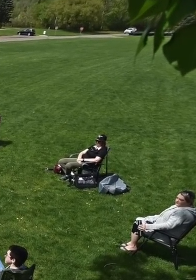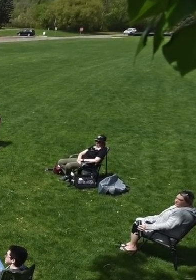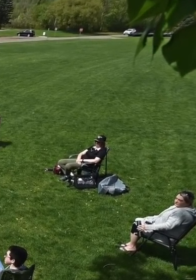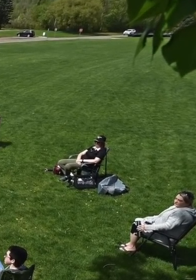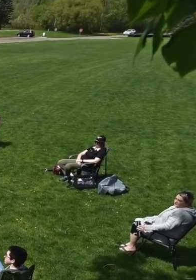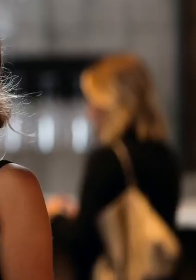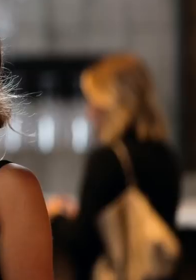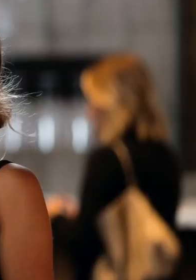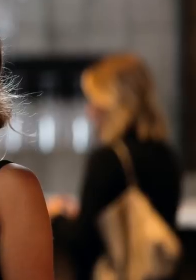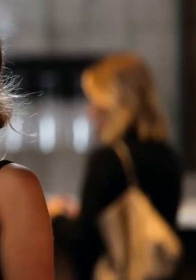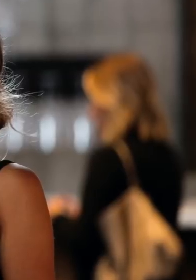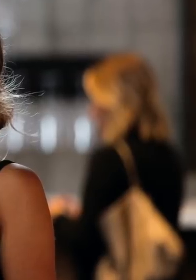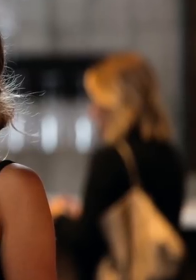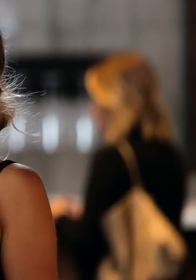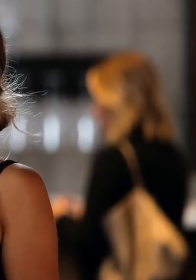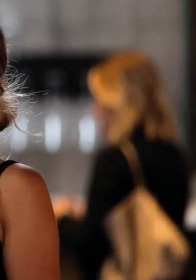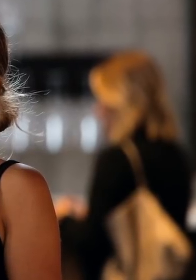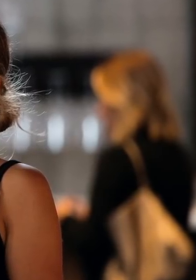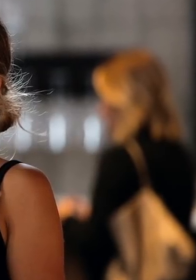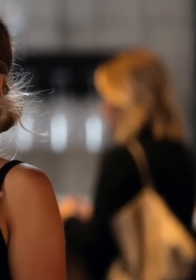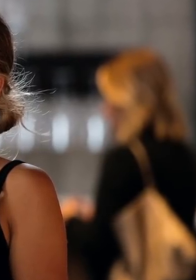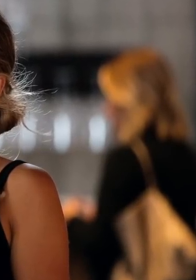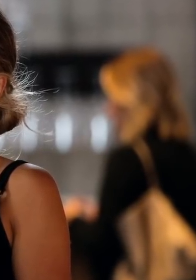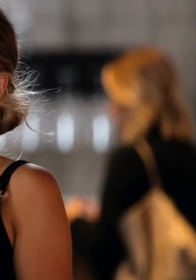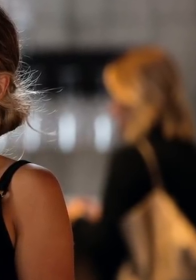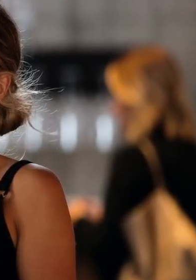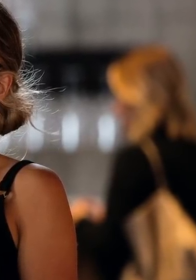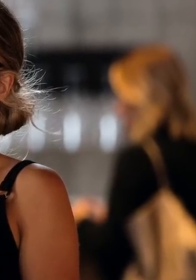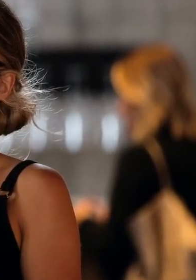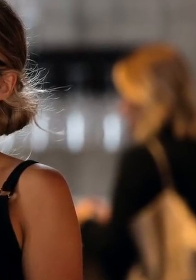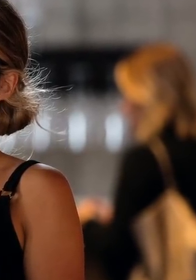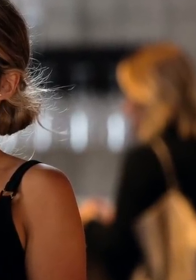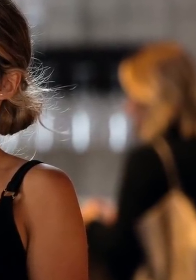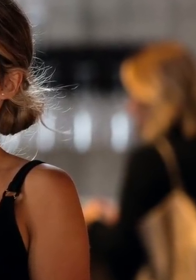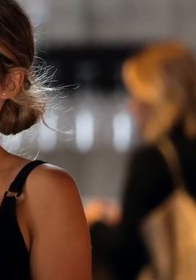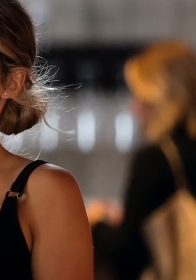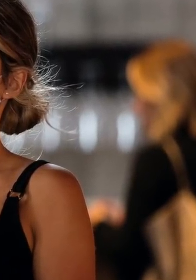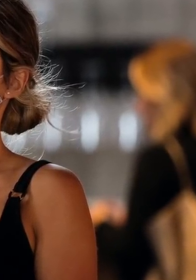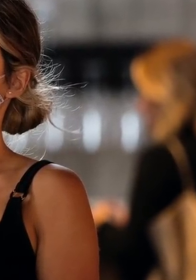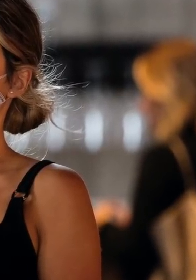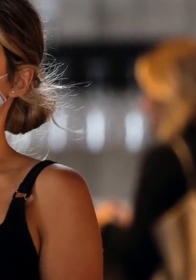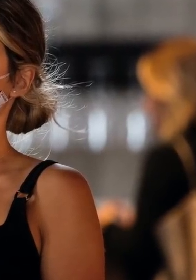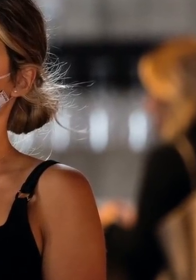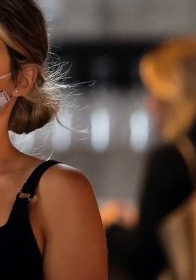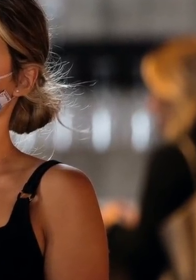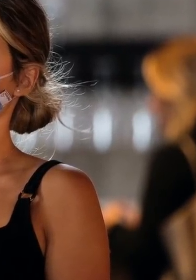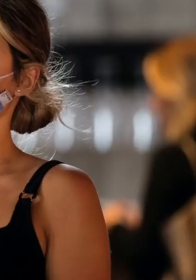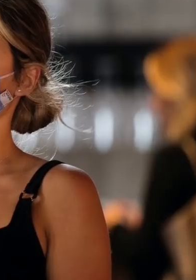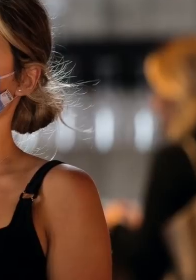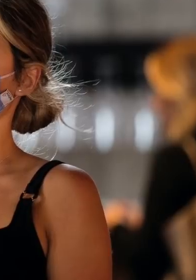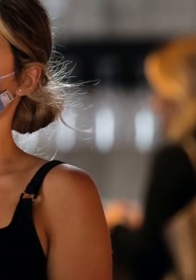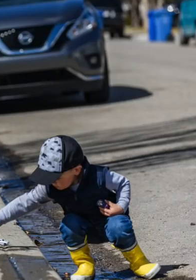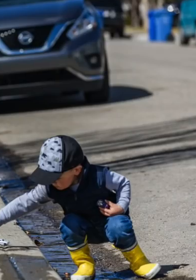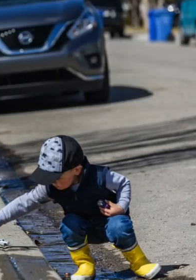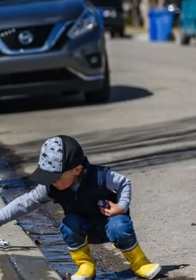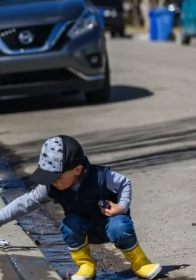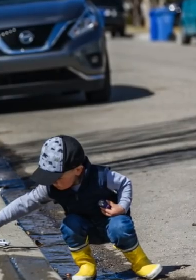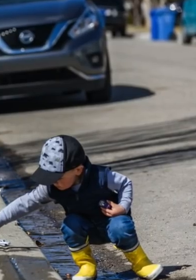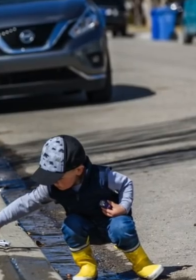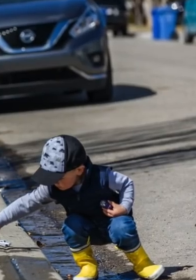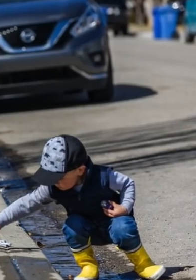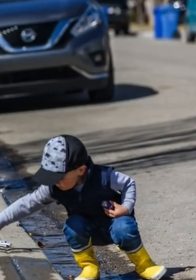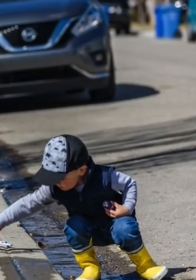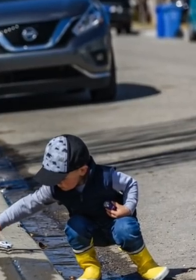numbers are a result of the work we've done together, that COVID has not gone away. And so we're doing our best, again, to remind